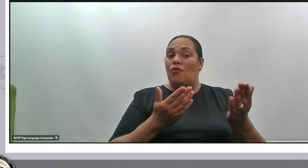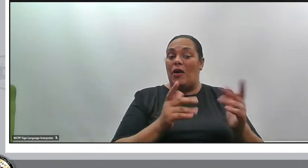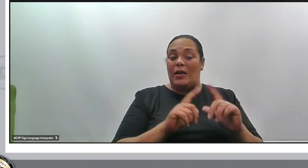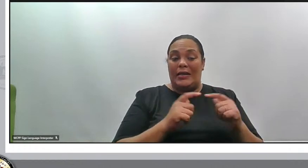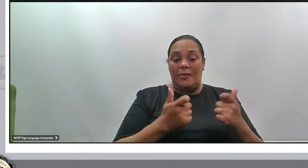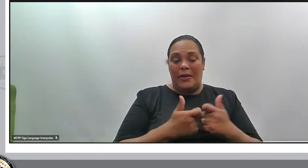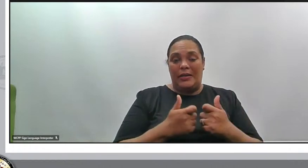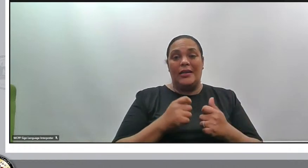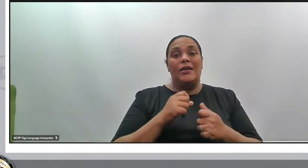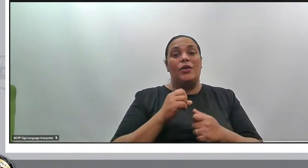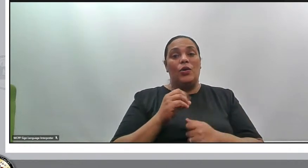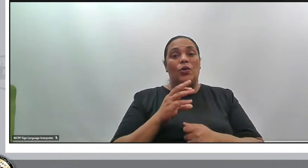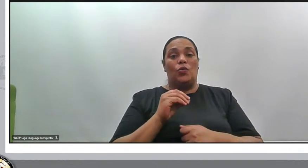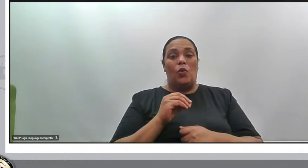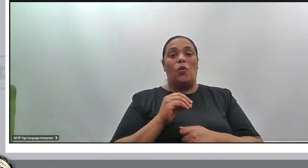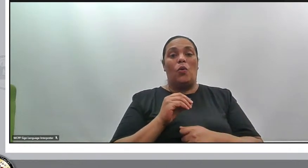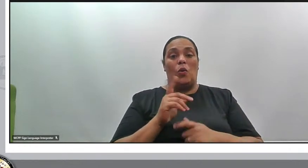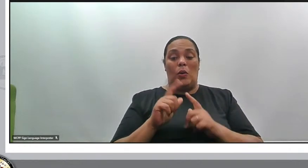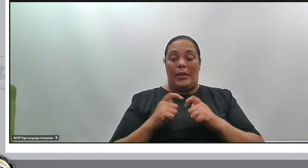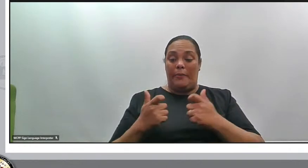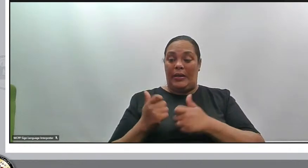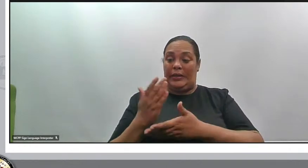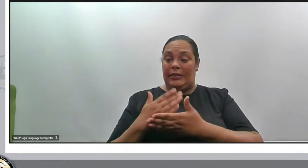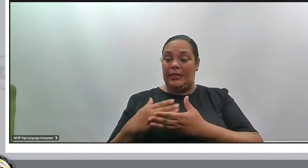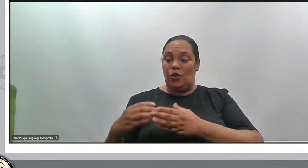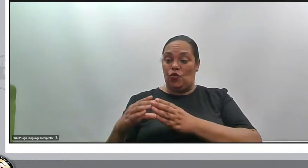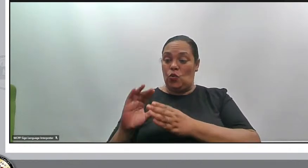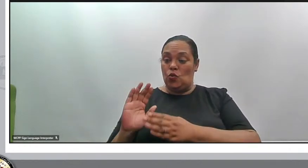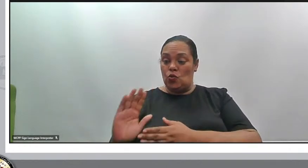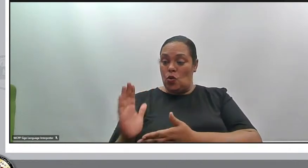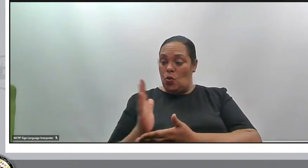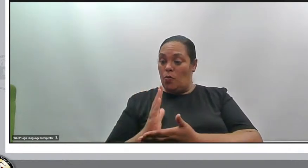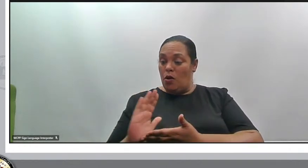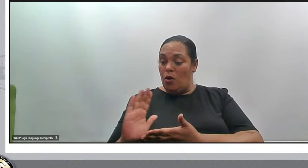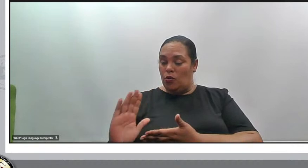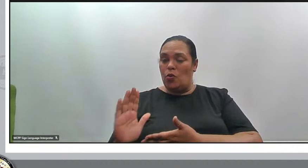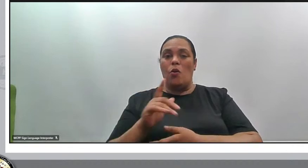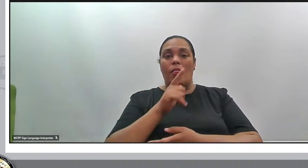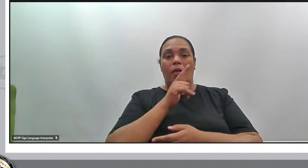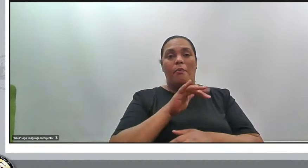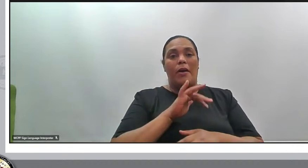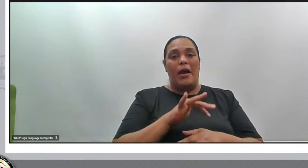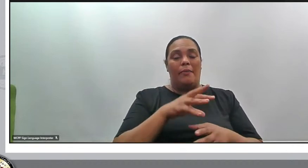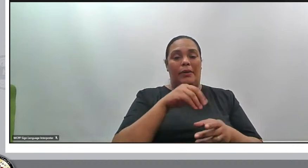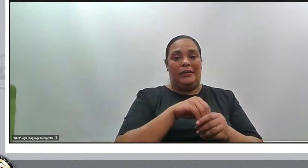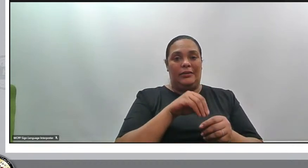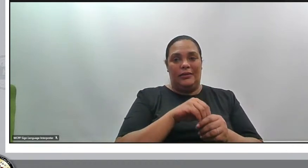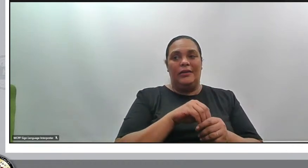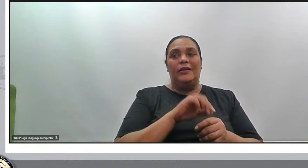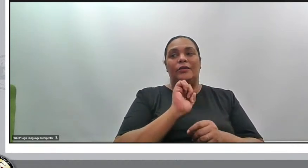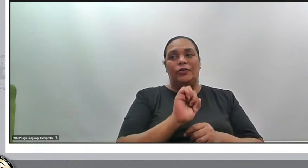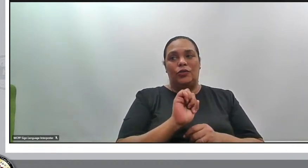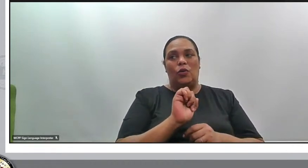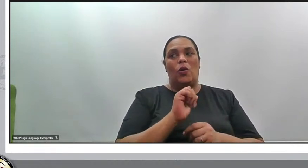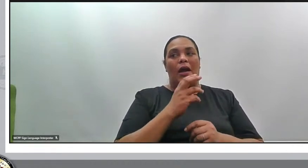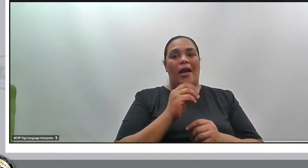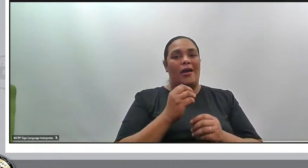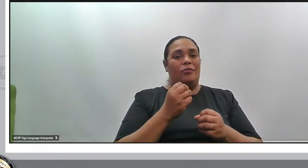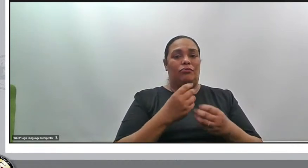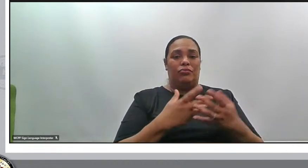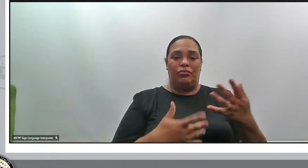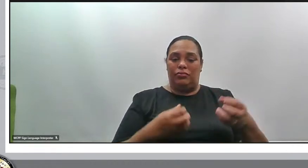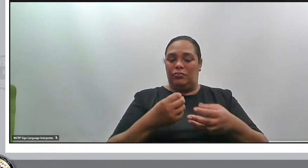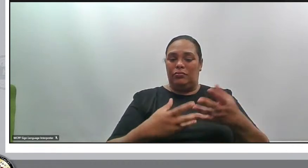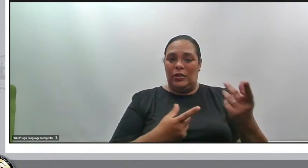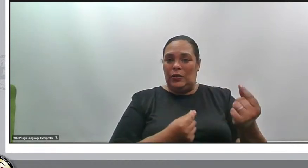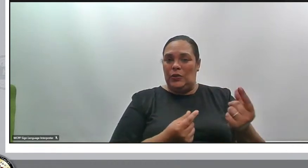between the committee section and the public education and outreach section, there's actually a lot of dovetailing and a